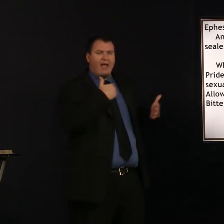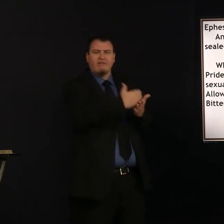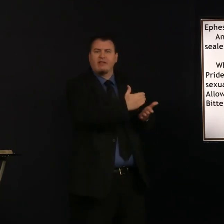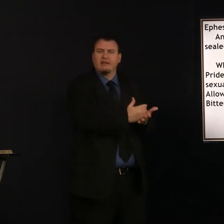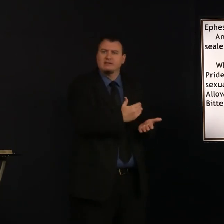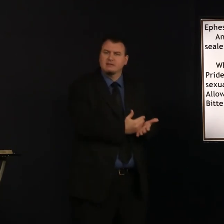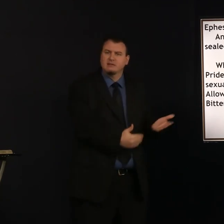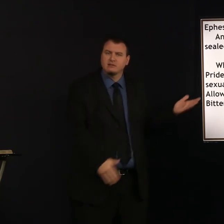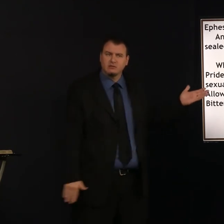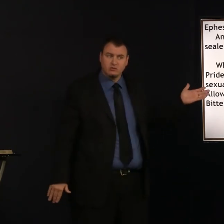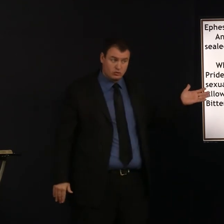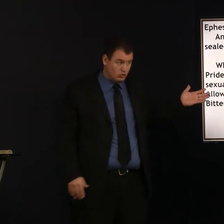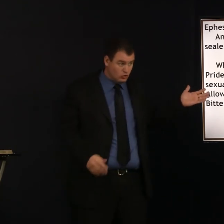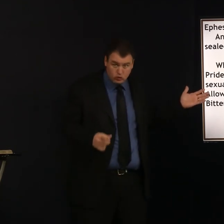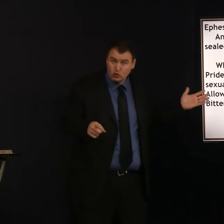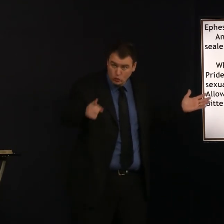malice. Here's the list.